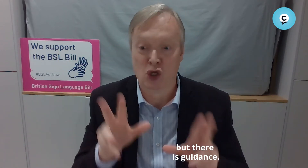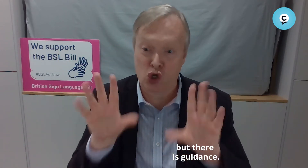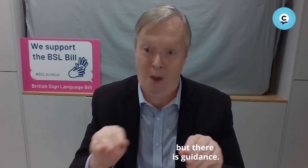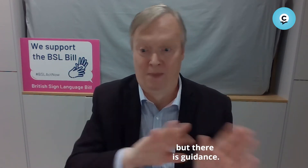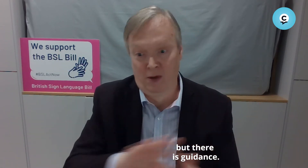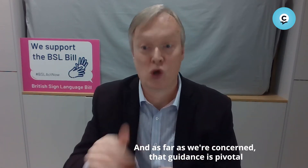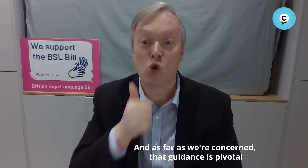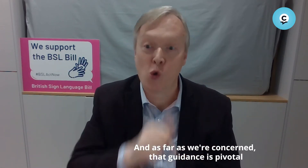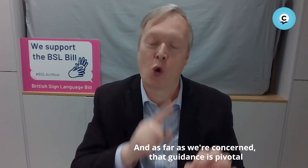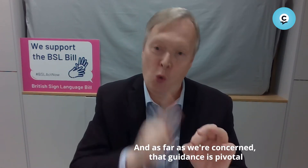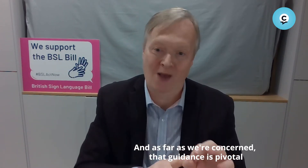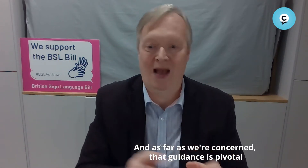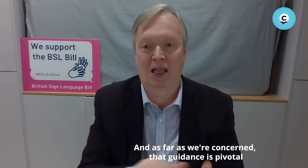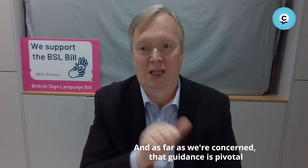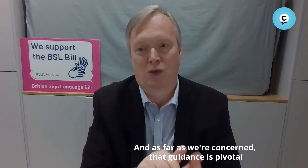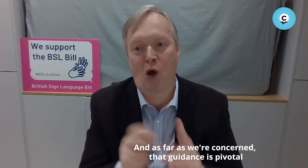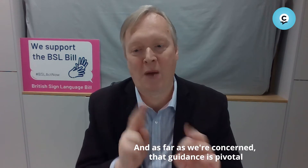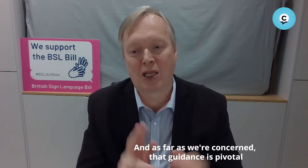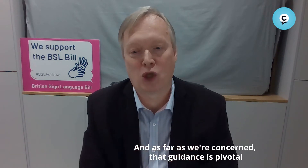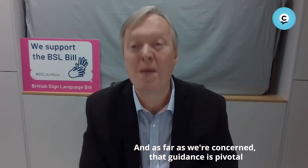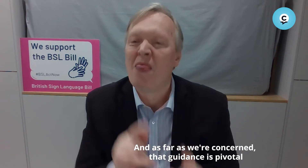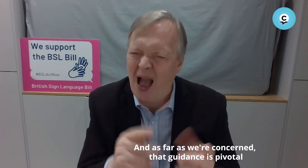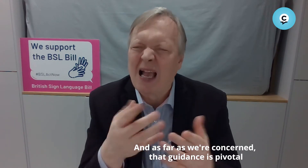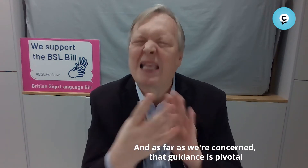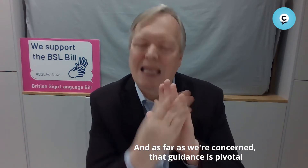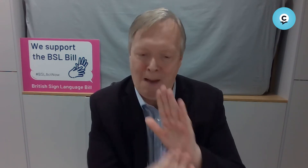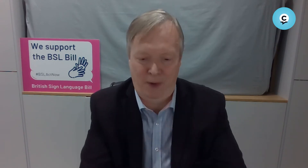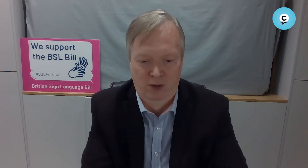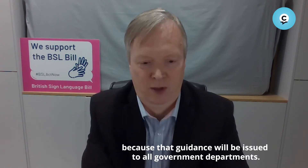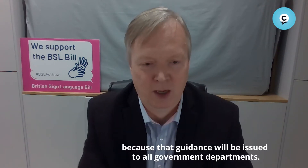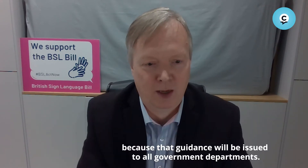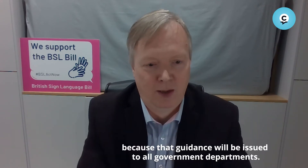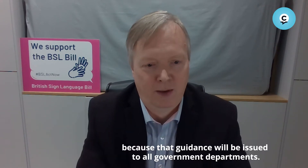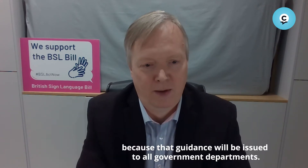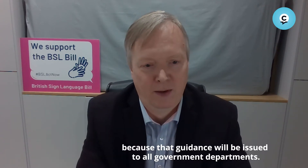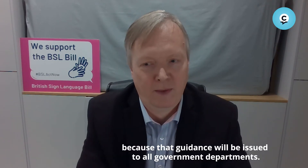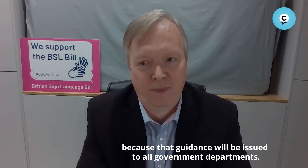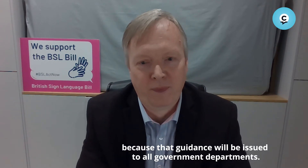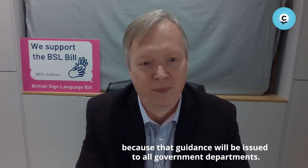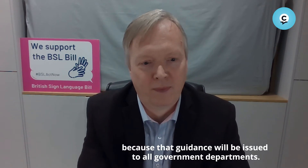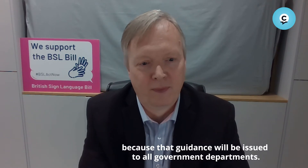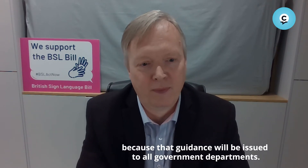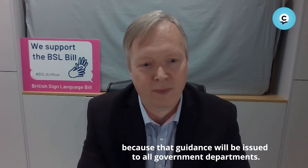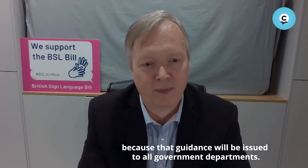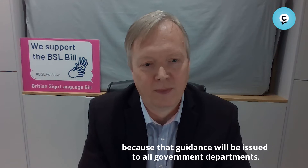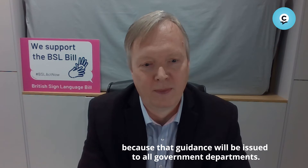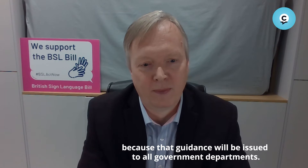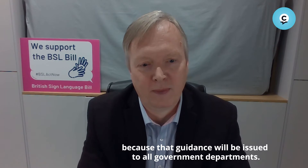guidance. And as far as we're concerned, that guidance is pivotal, because that guidance will be issued to all government departments. And